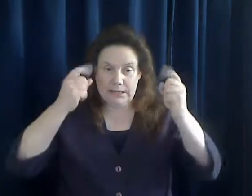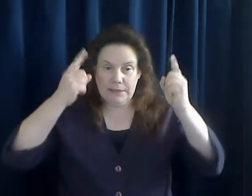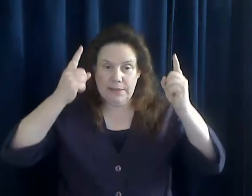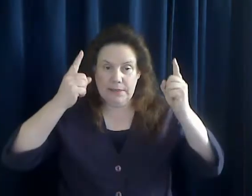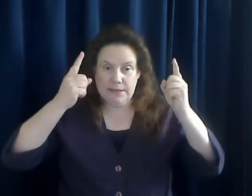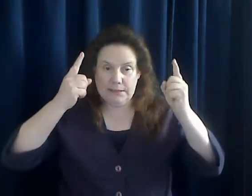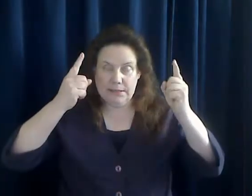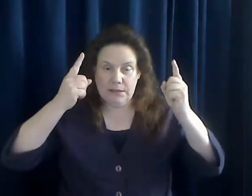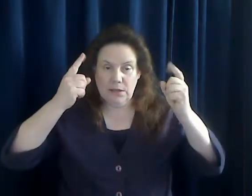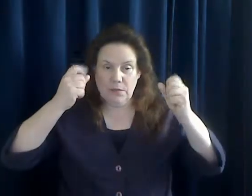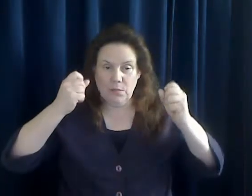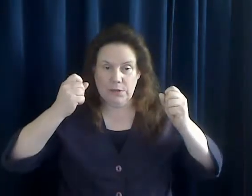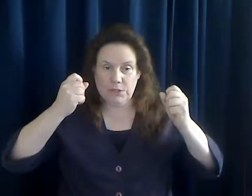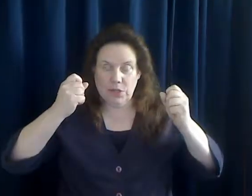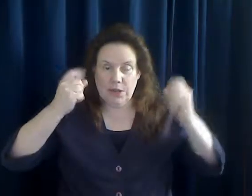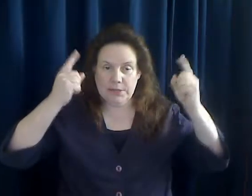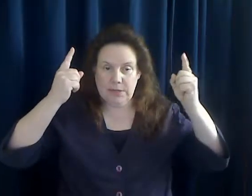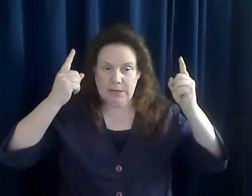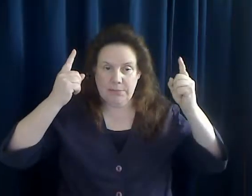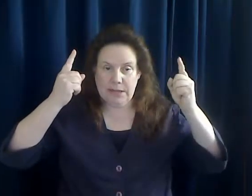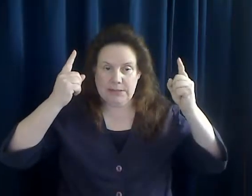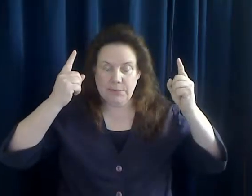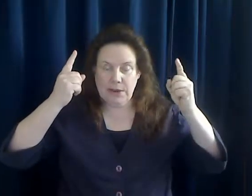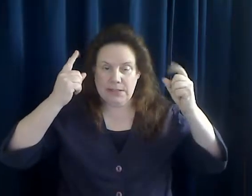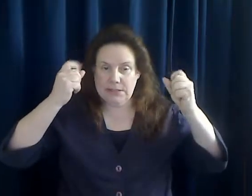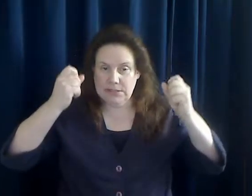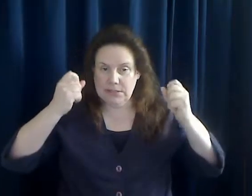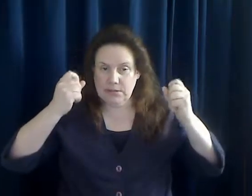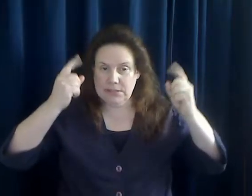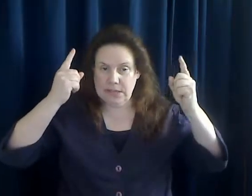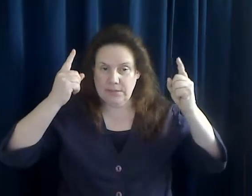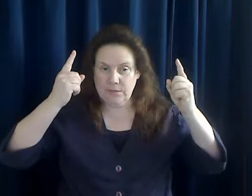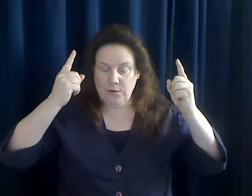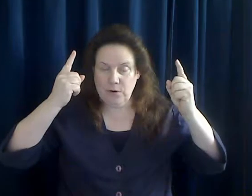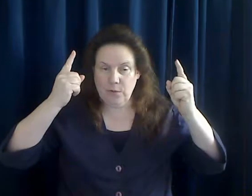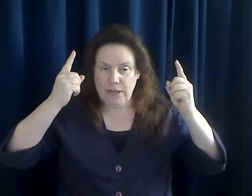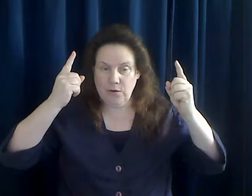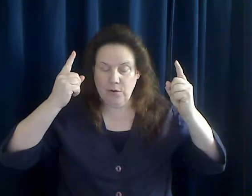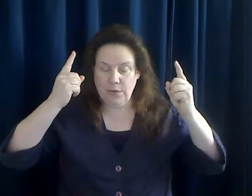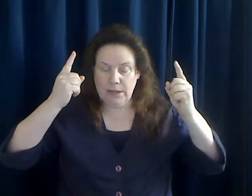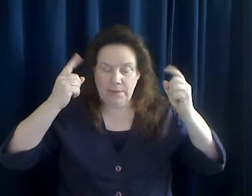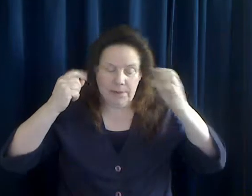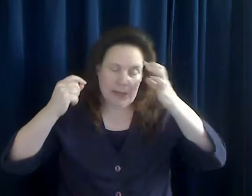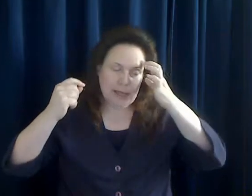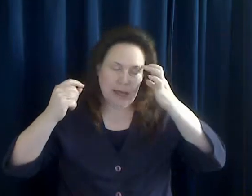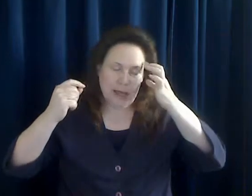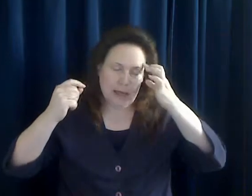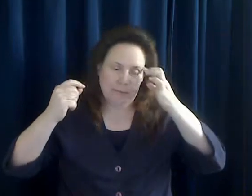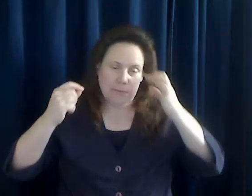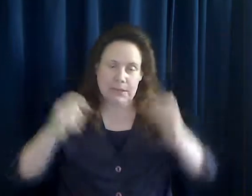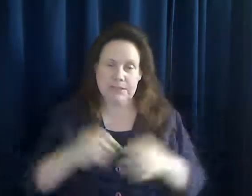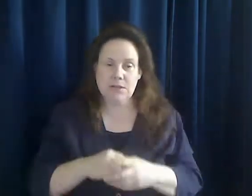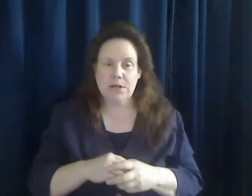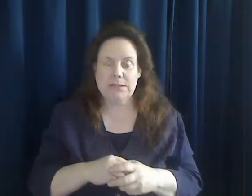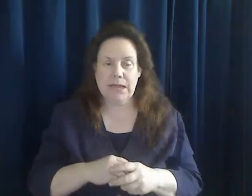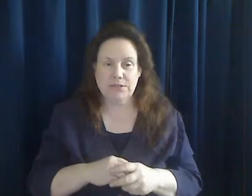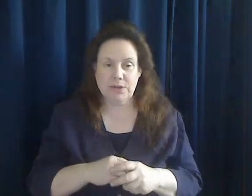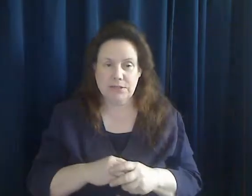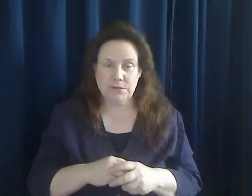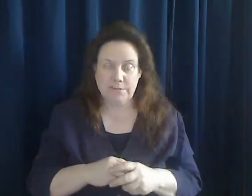like this, which also can imply surprised. It's also the sign for awake or wake up. In songs, I try to